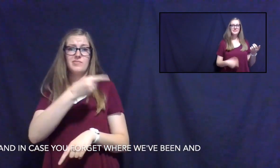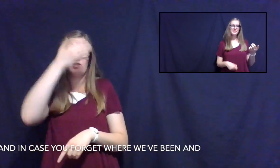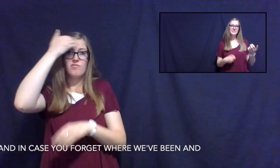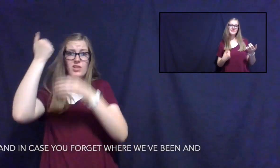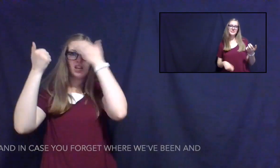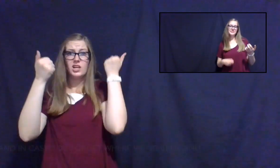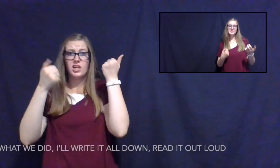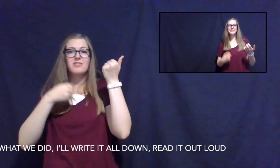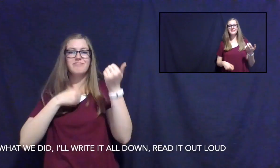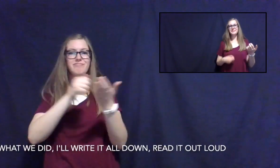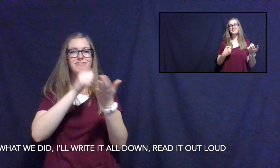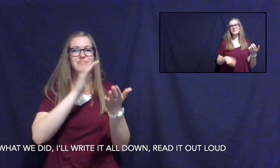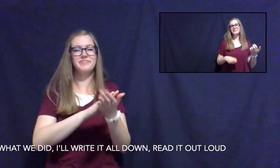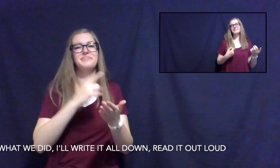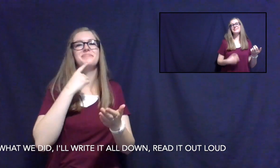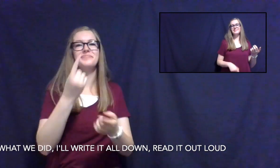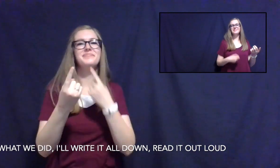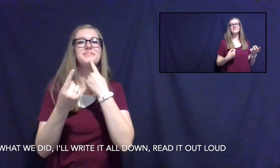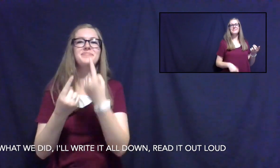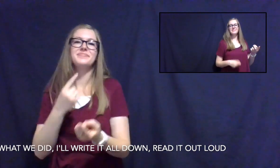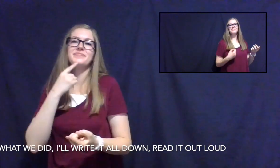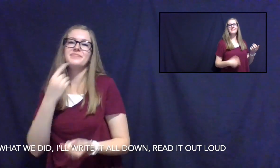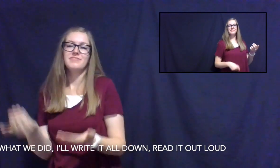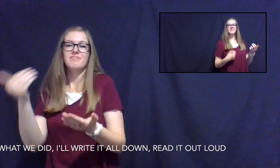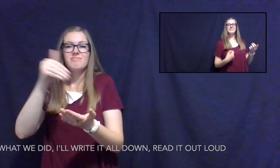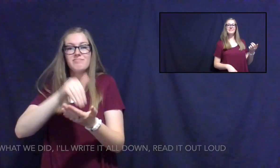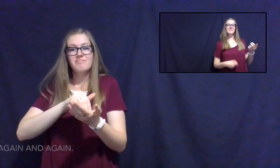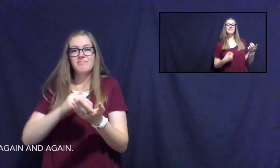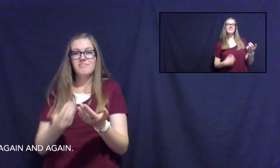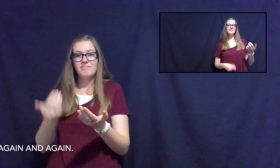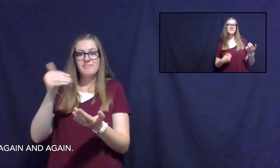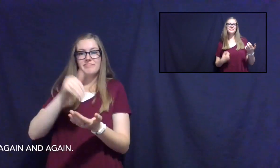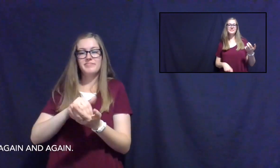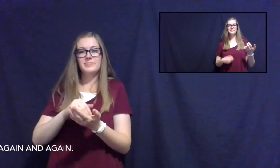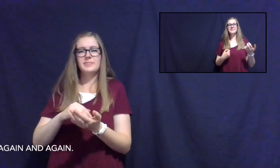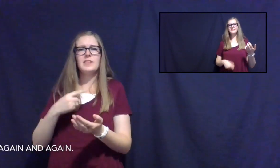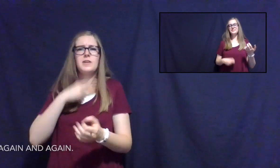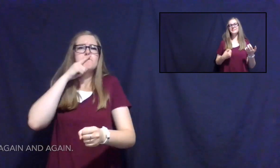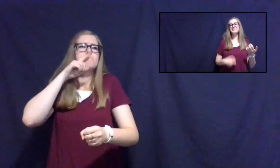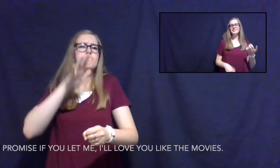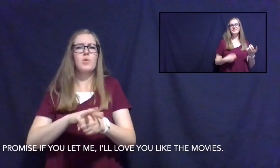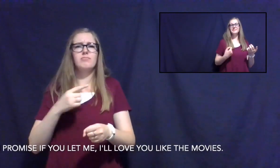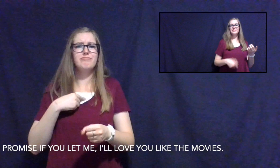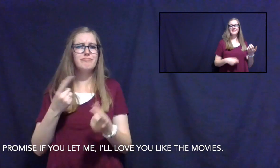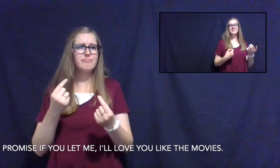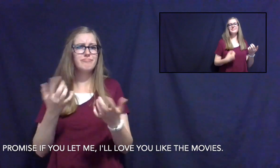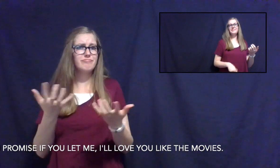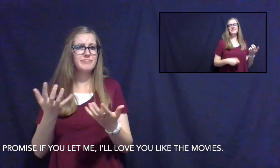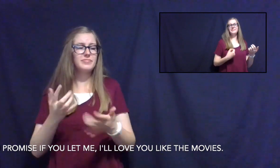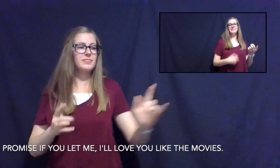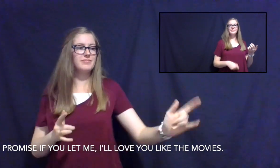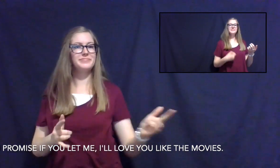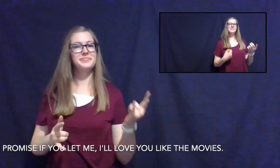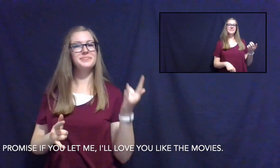we've been and what we did I'll write it all down, read it out loud Again and again I promise